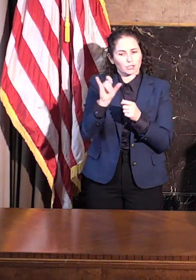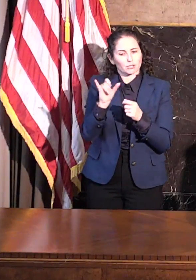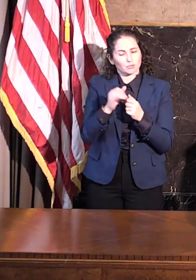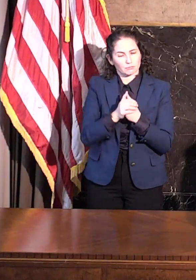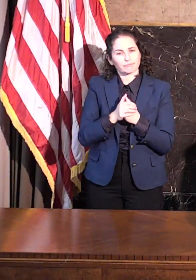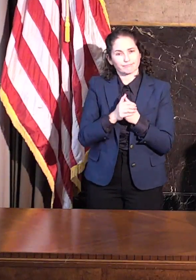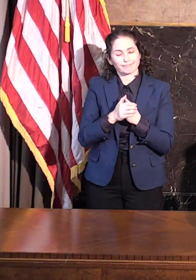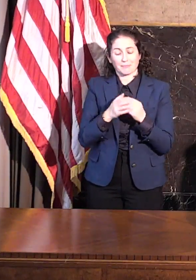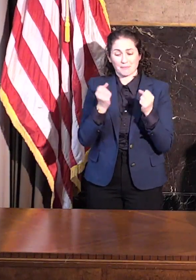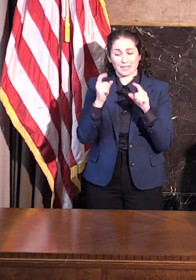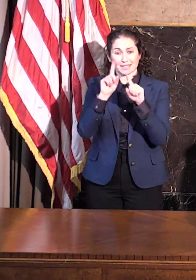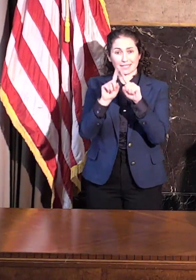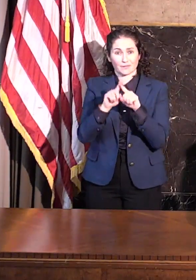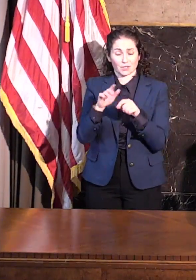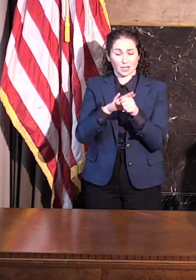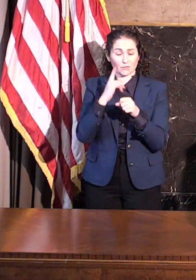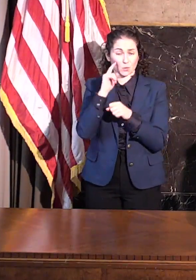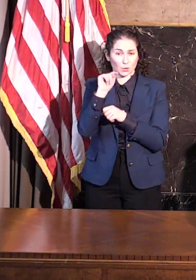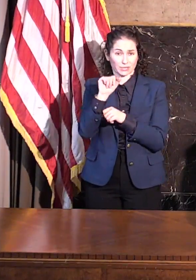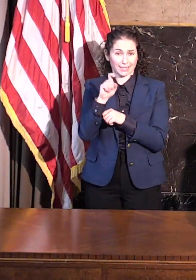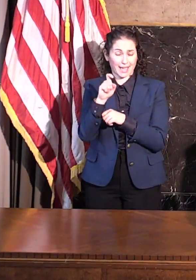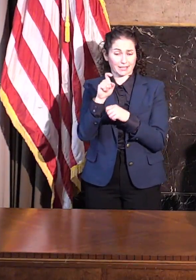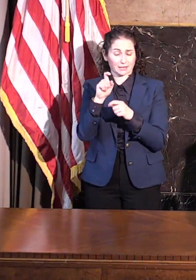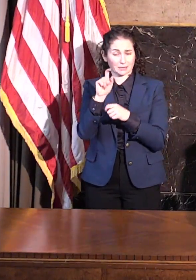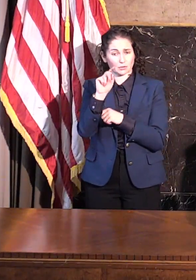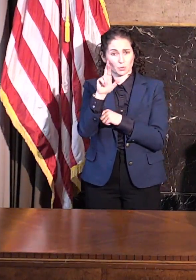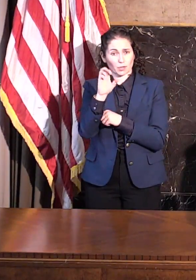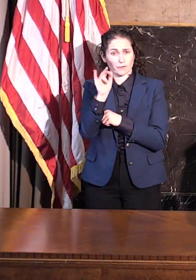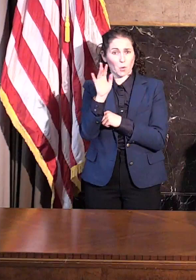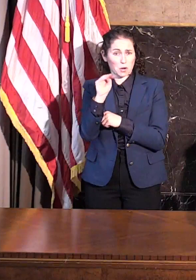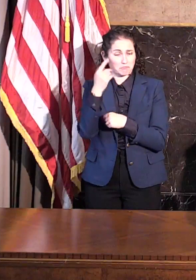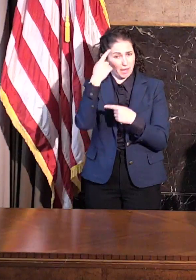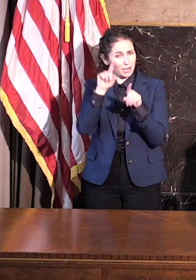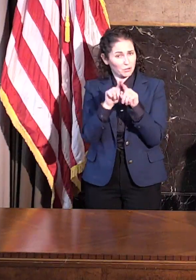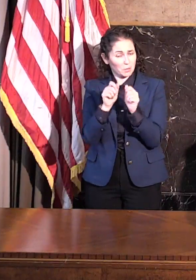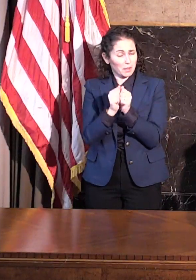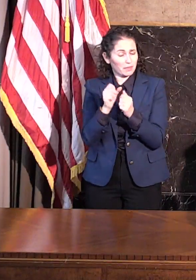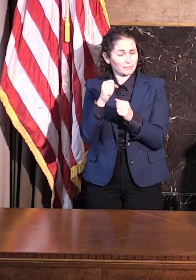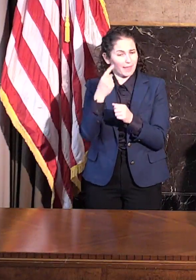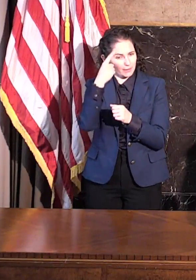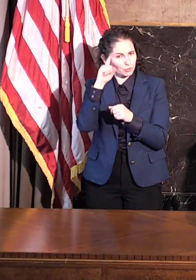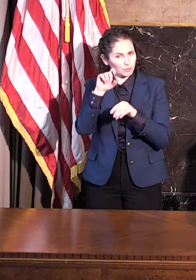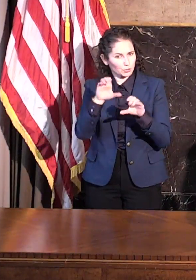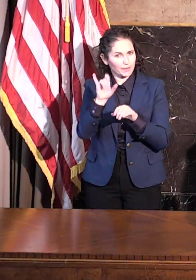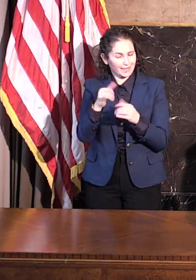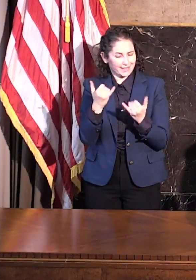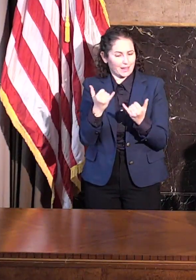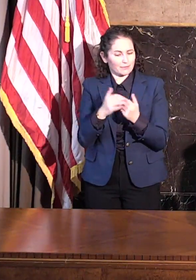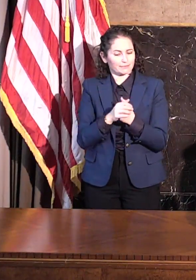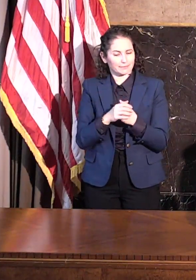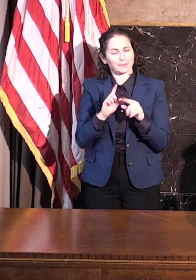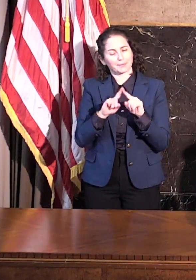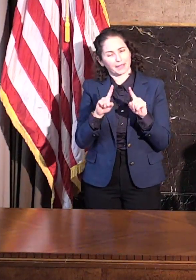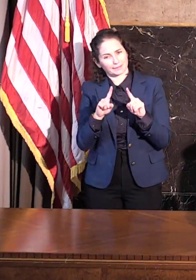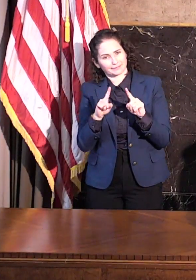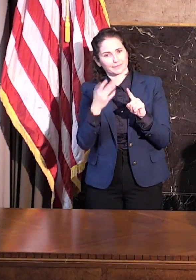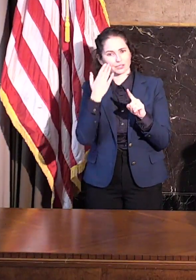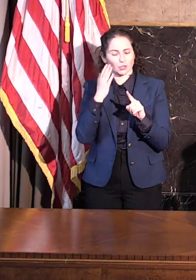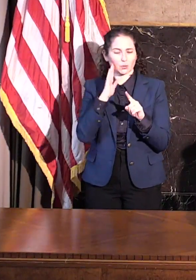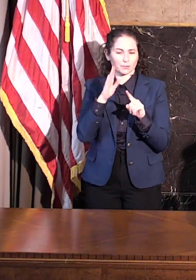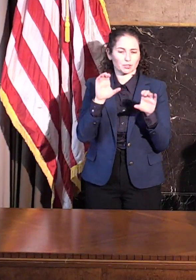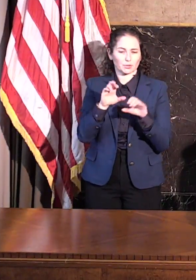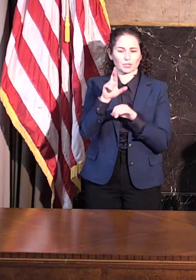hindrance at all to what I think we should be doing in Louisiana. And why do I say that? Because we know that we have 0.45 cents of sales tax that goes